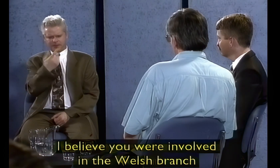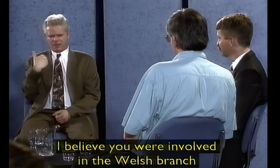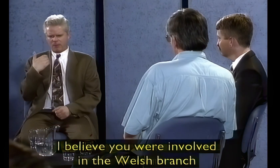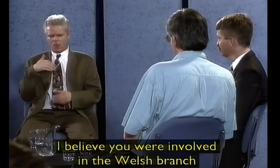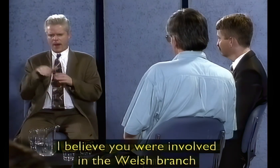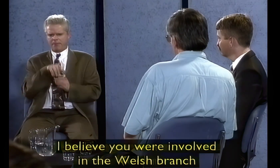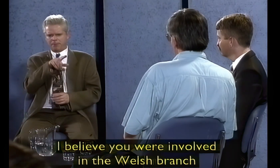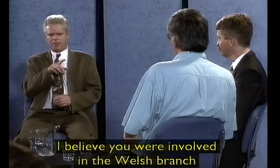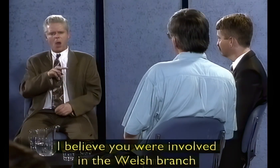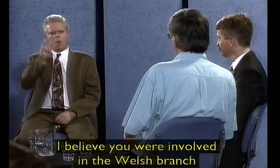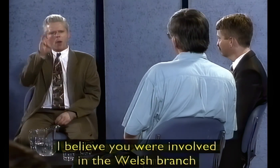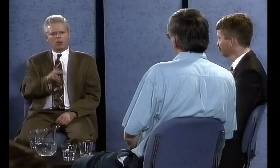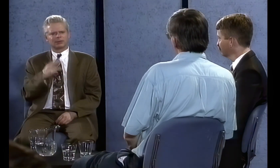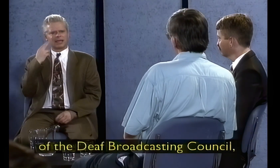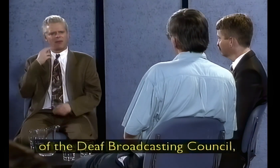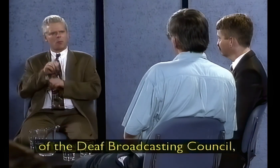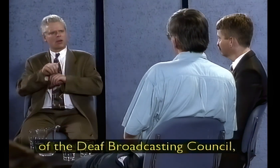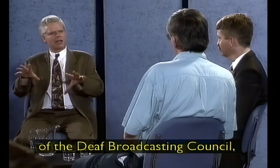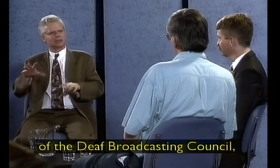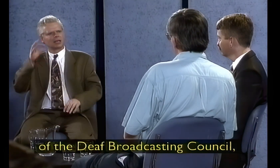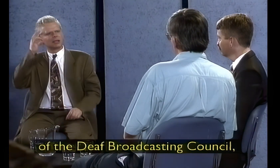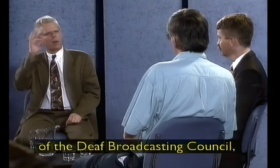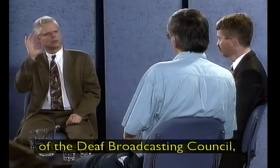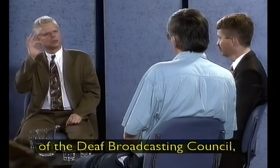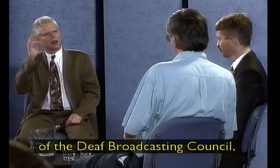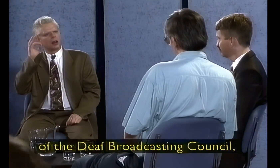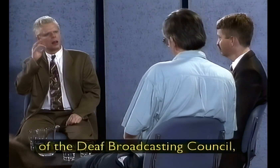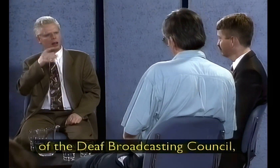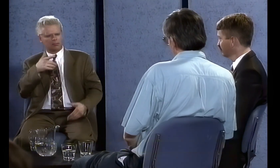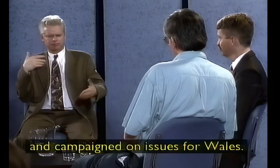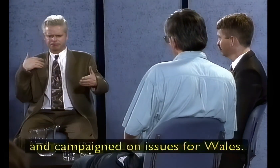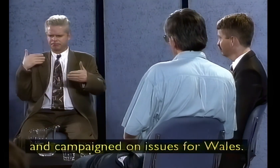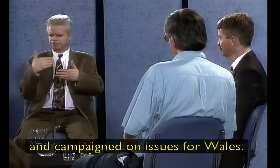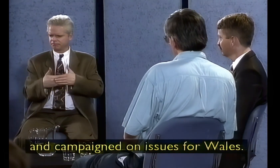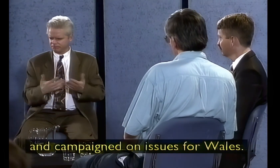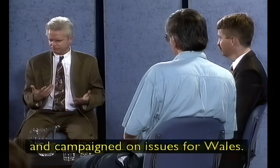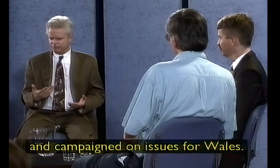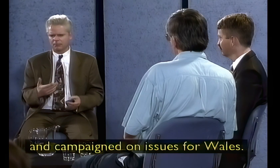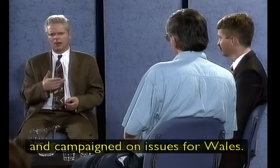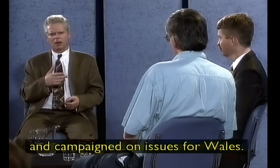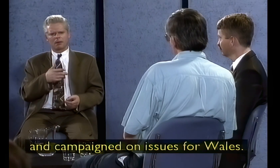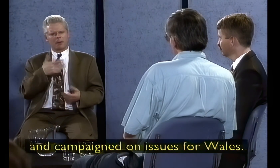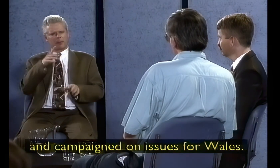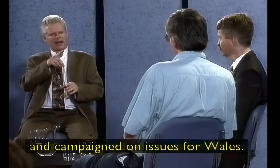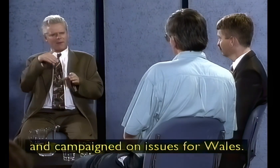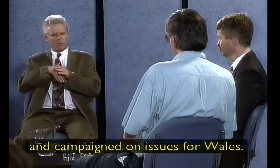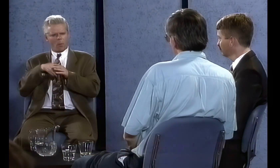I believe you were involved in the Welsh branch of the Deaf Broadcasting Council and campaigned